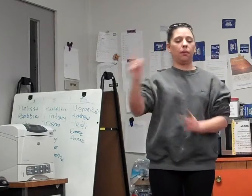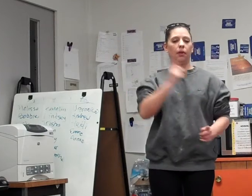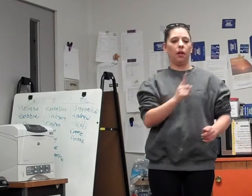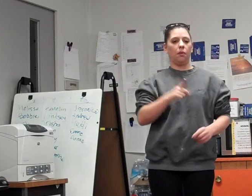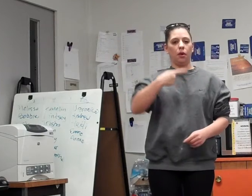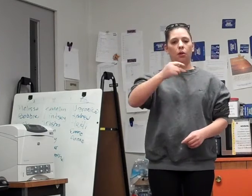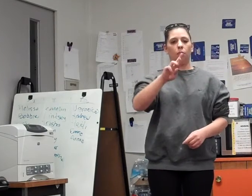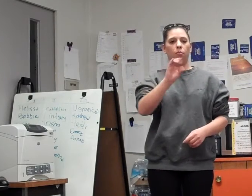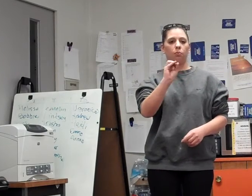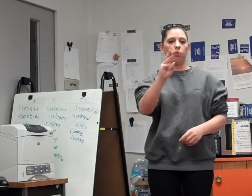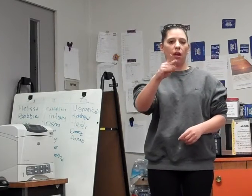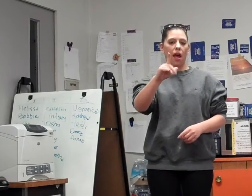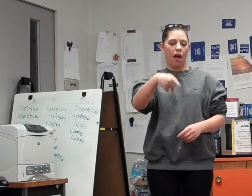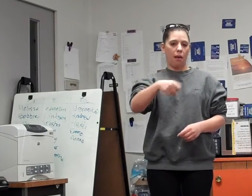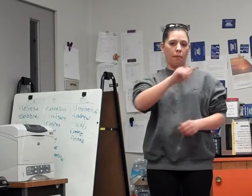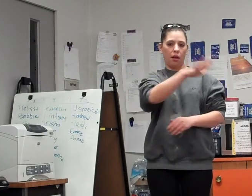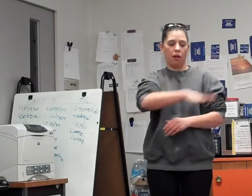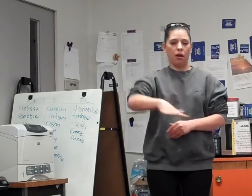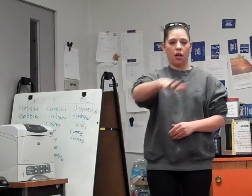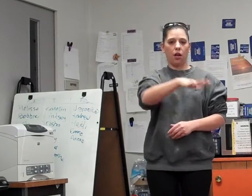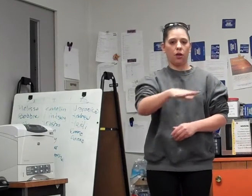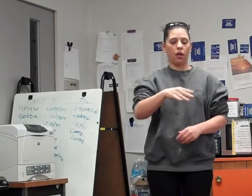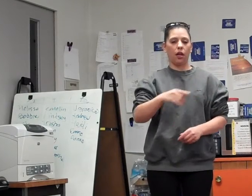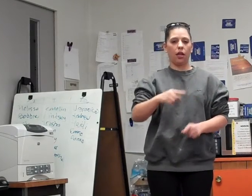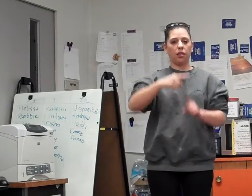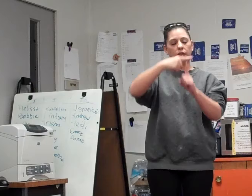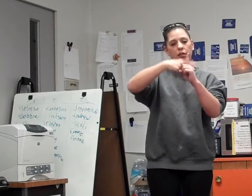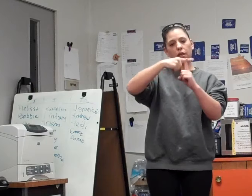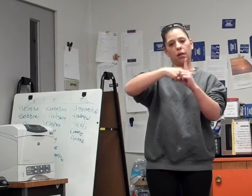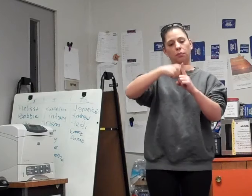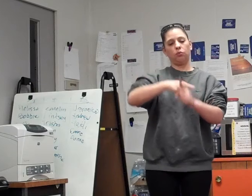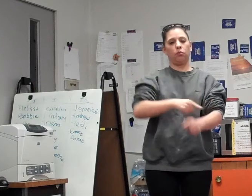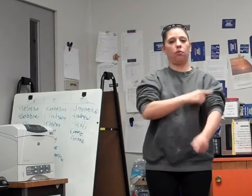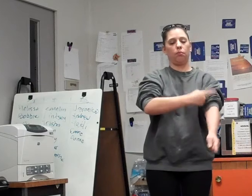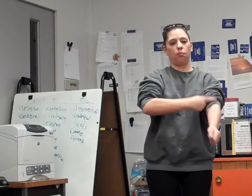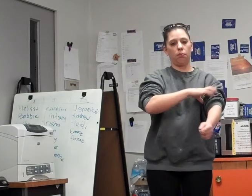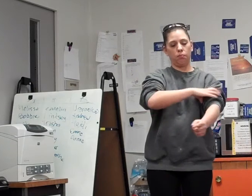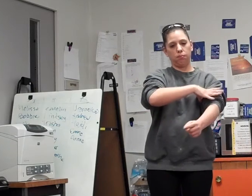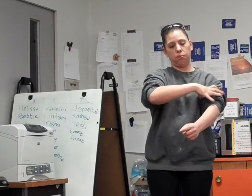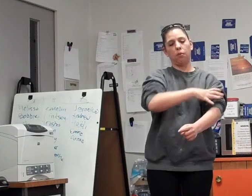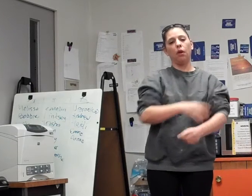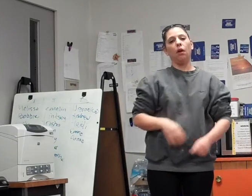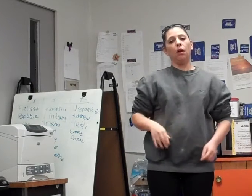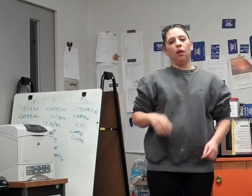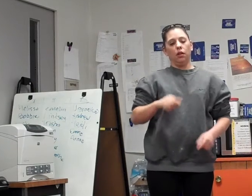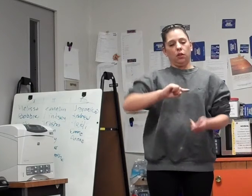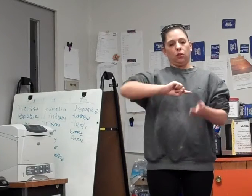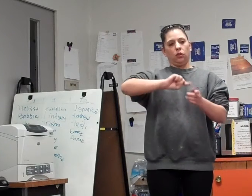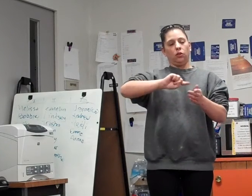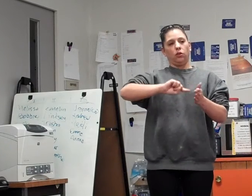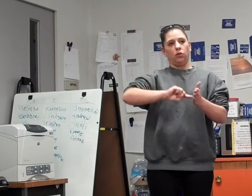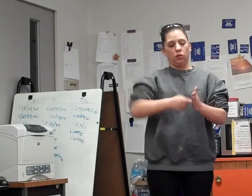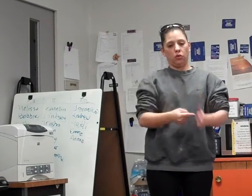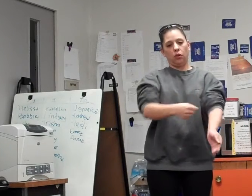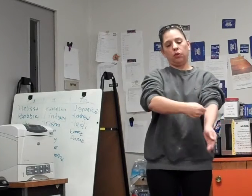blood pressure, temperature, put them on a heart monitor. We start an IV on them, and we